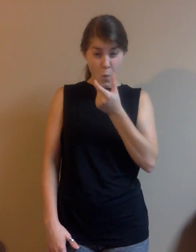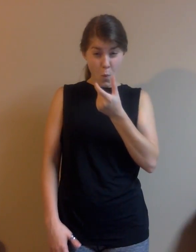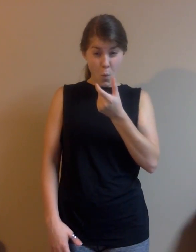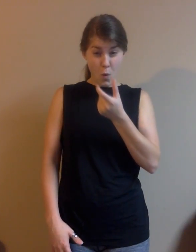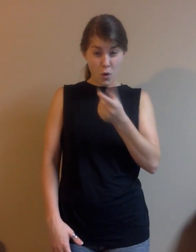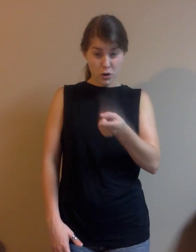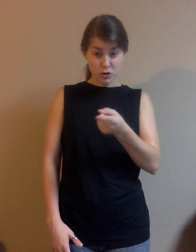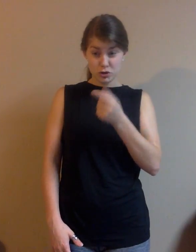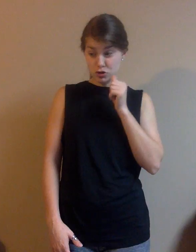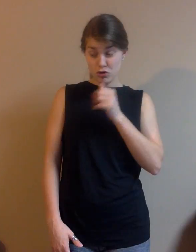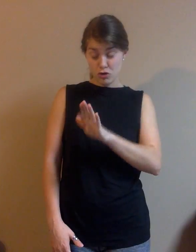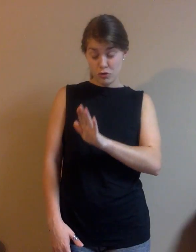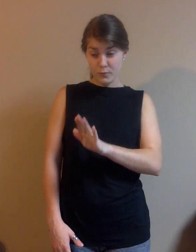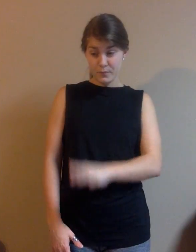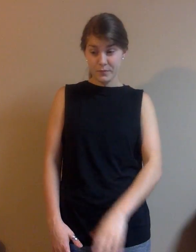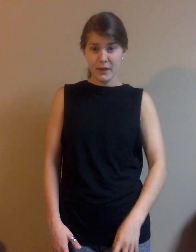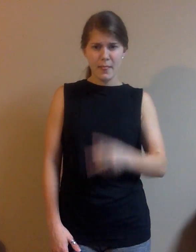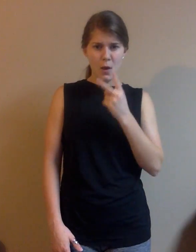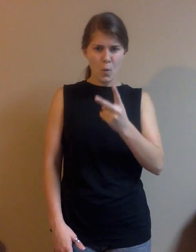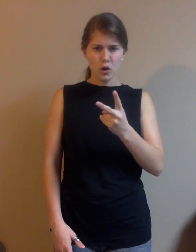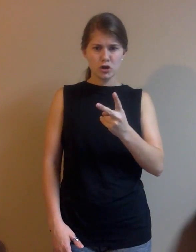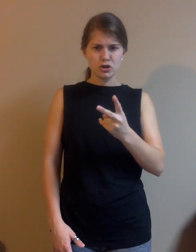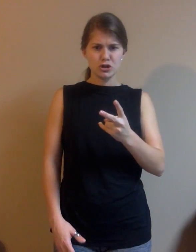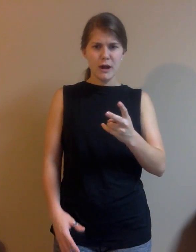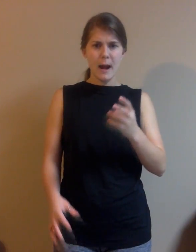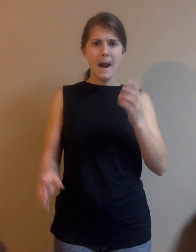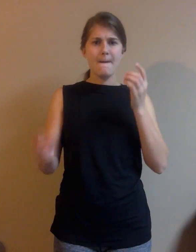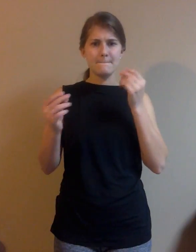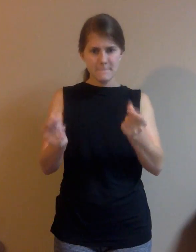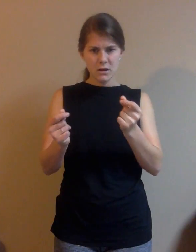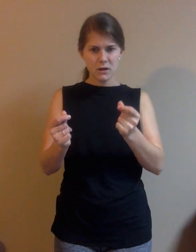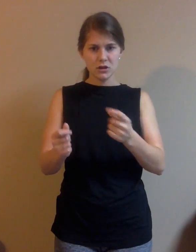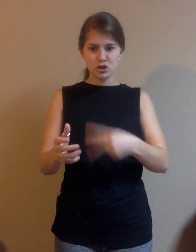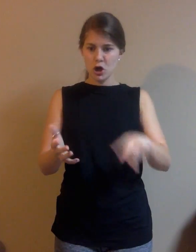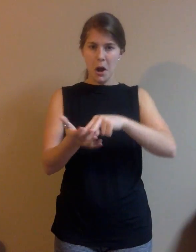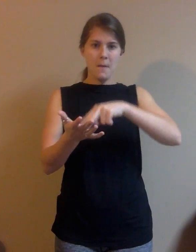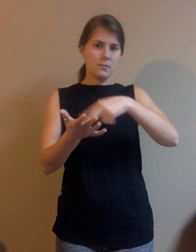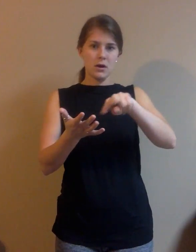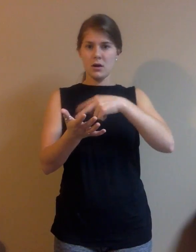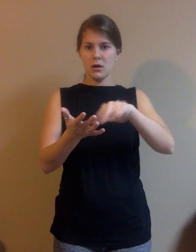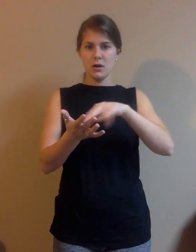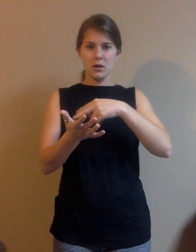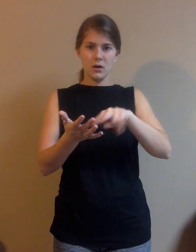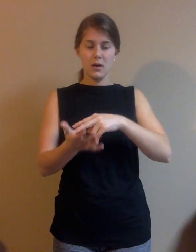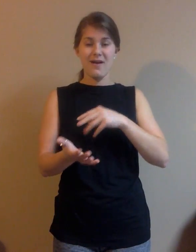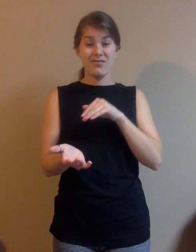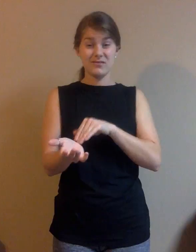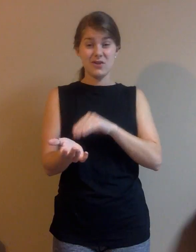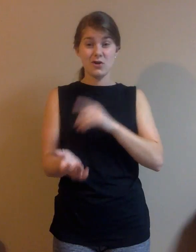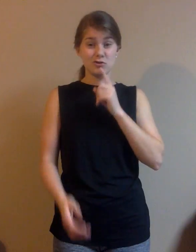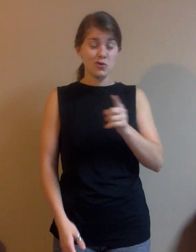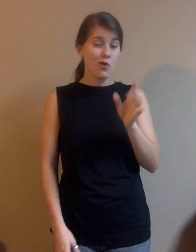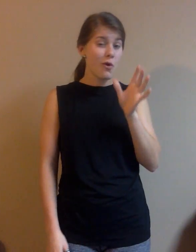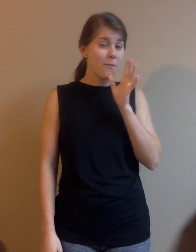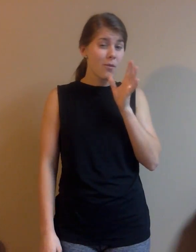me. People who couldn't sit still. People who had to move to think. Who had to move to think.